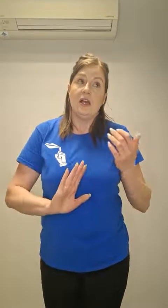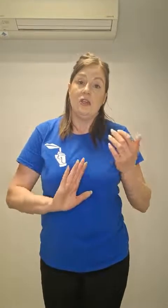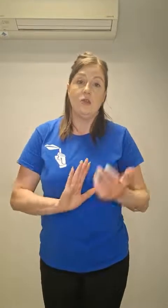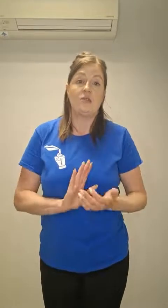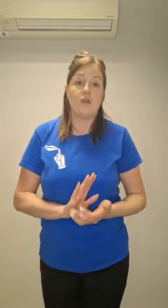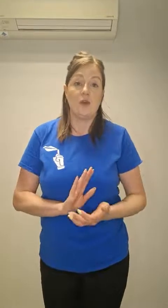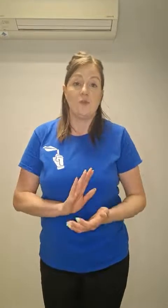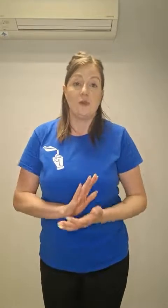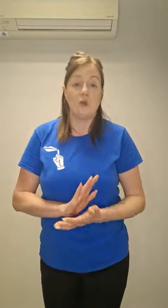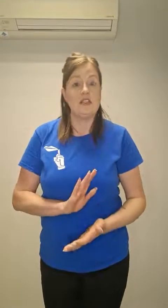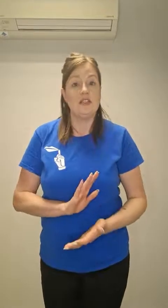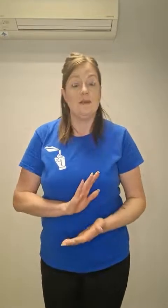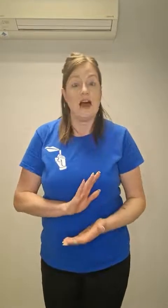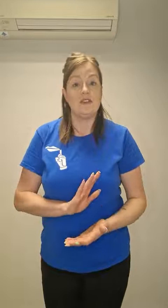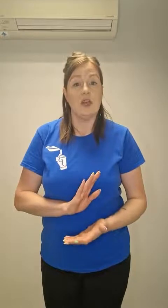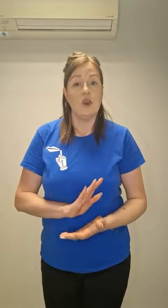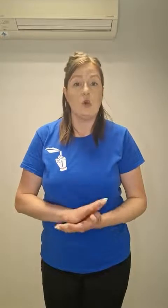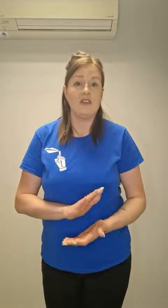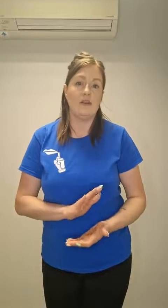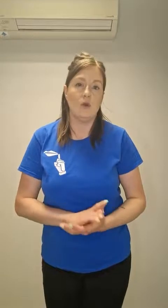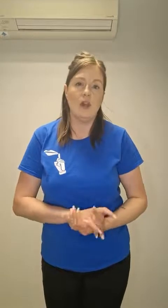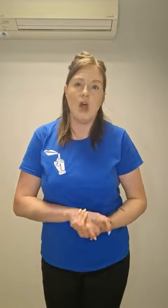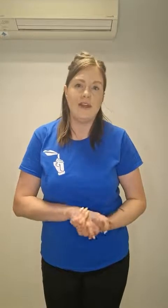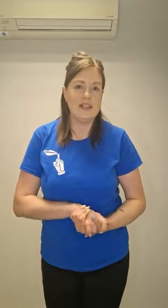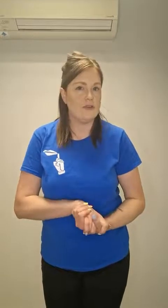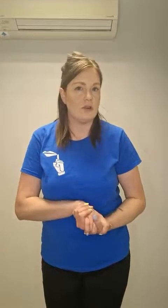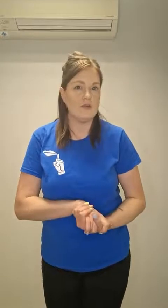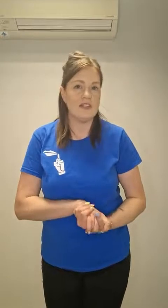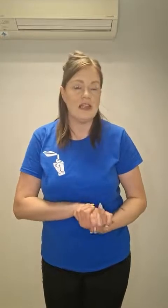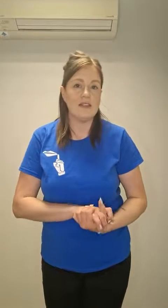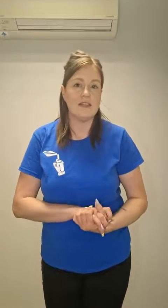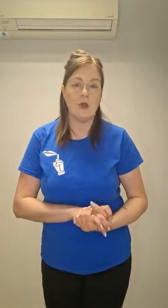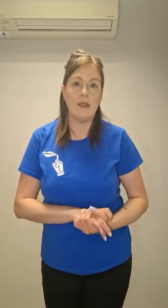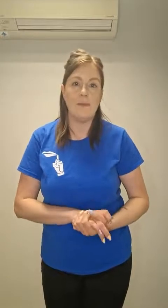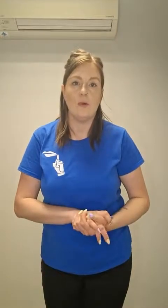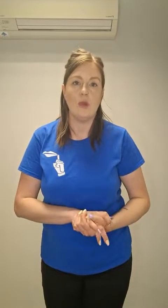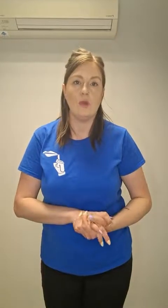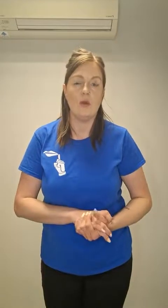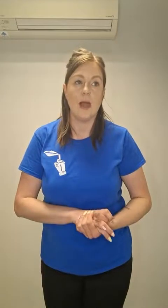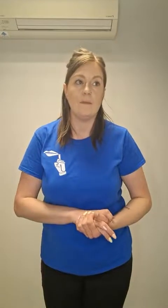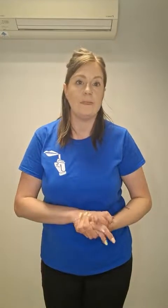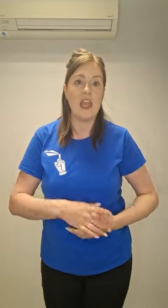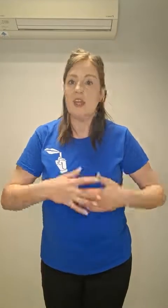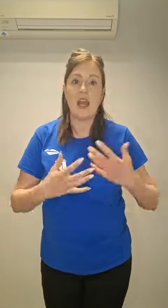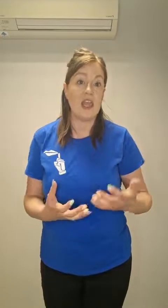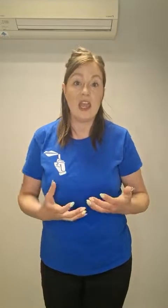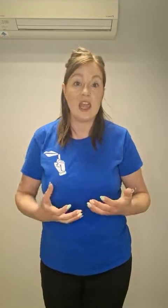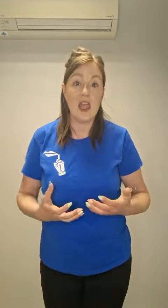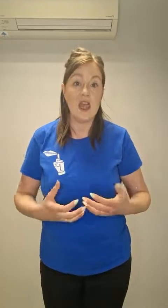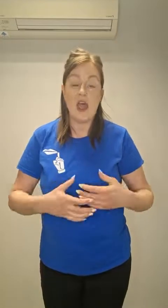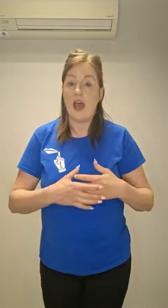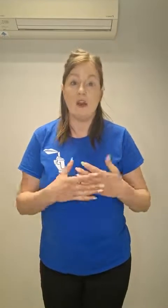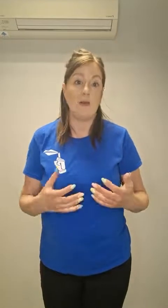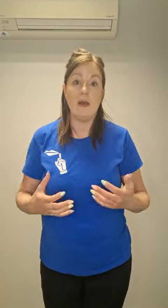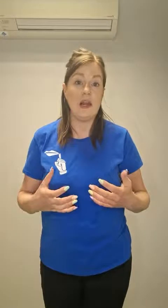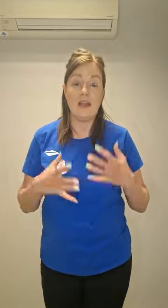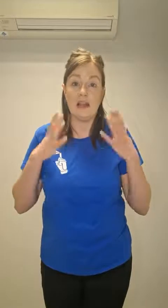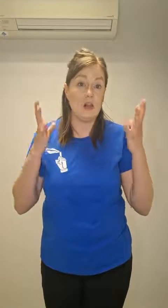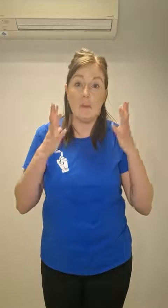used for those with autism and cognitive or learning difficulties. So people who can hear and are completely compos